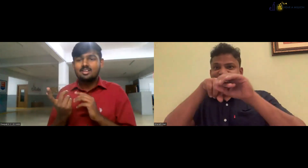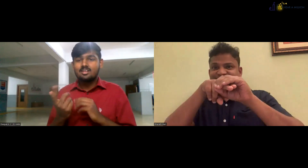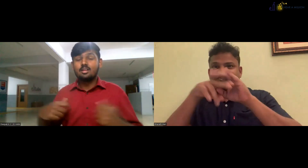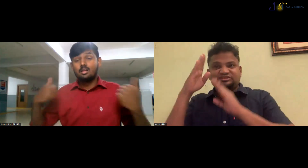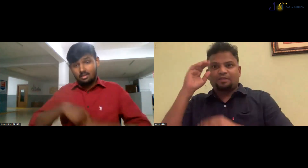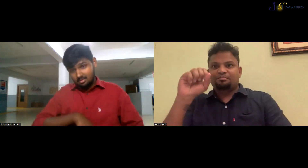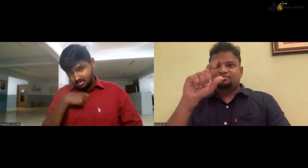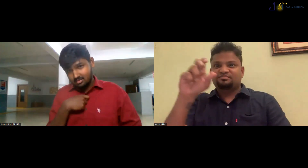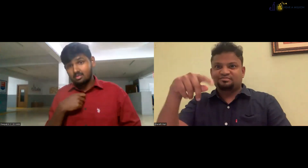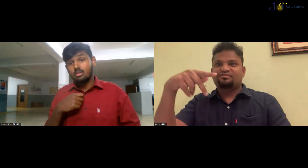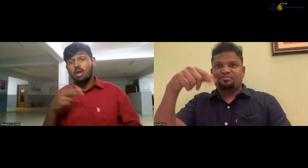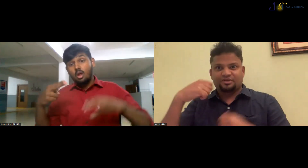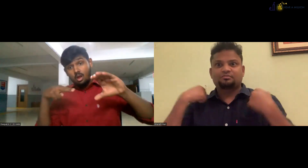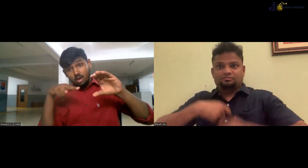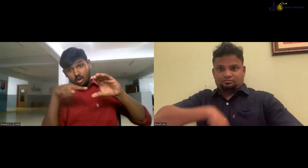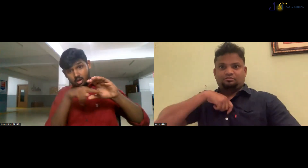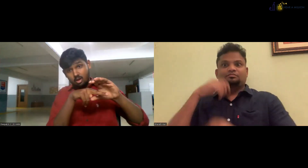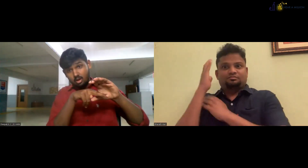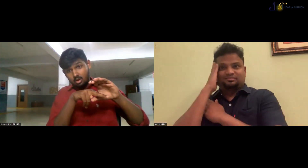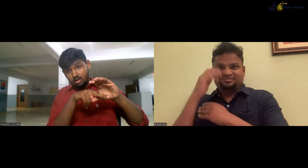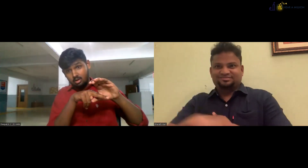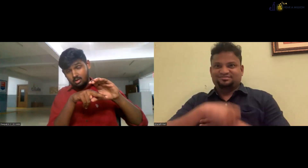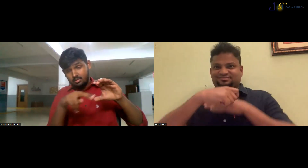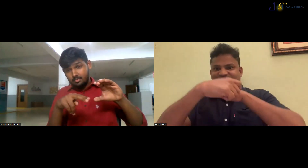wooden houses. So and also